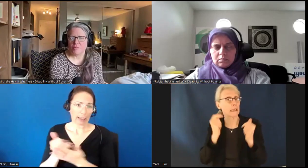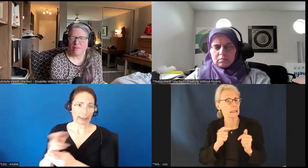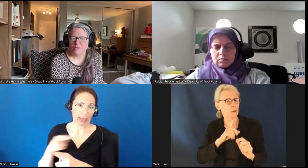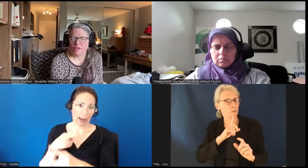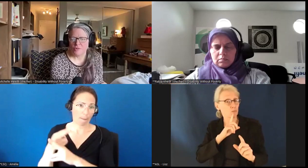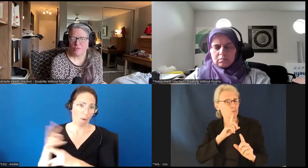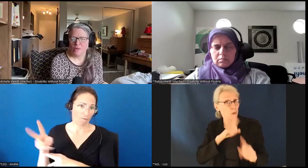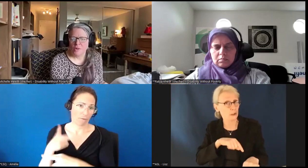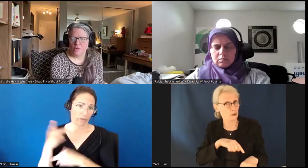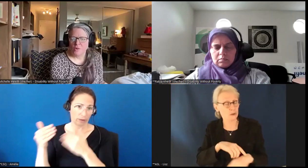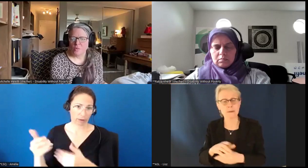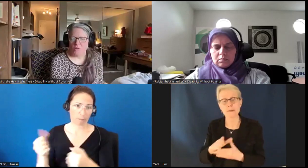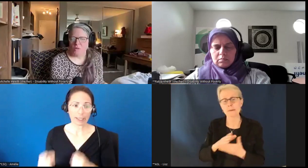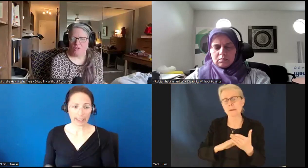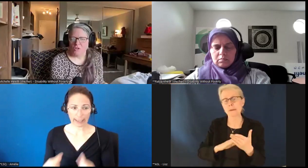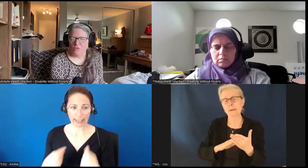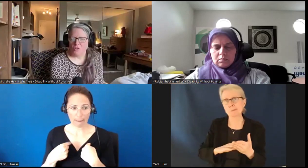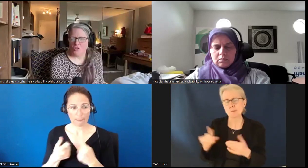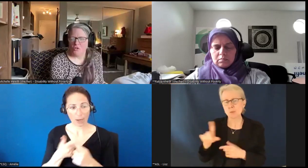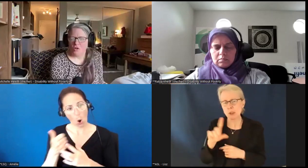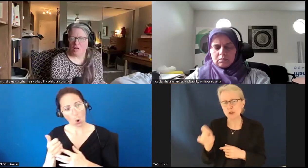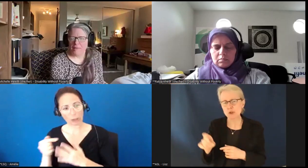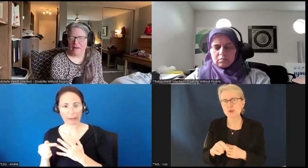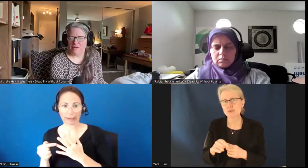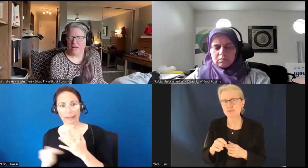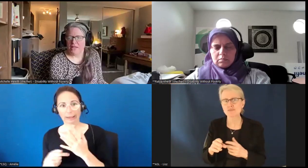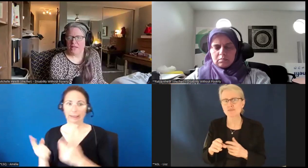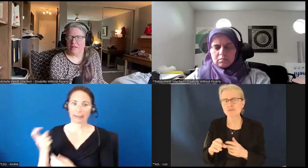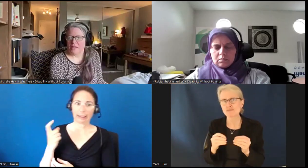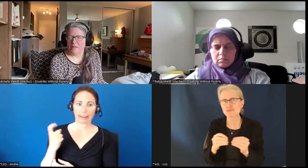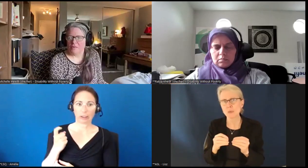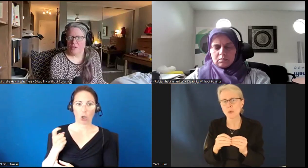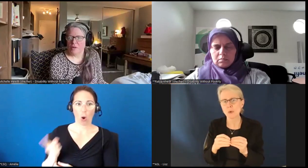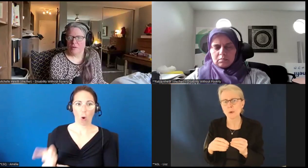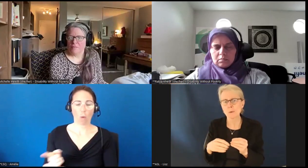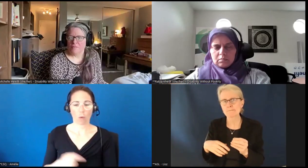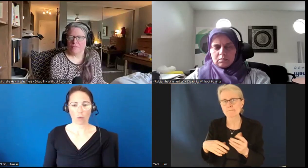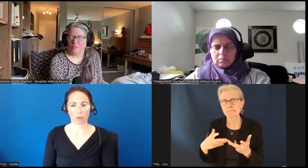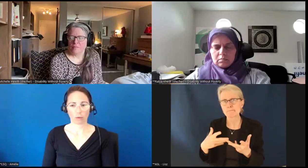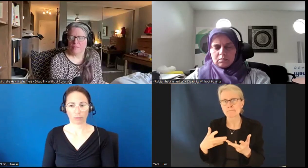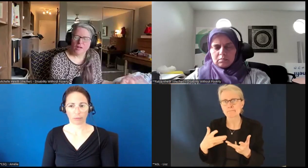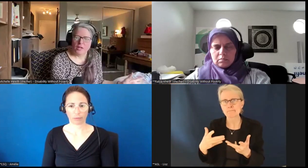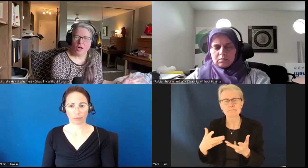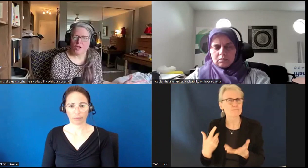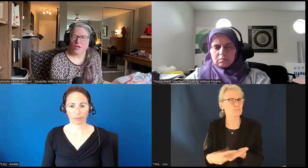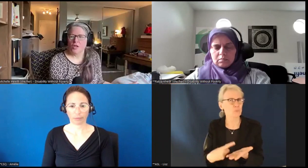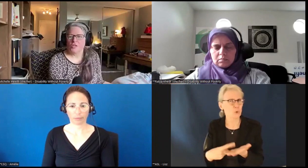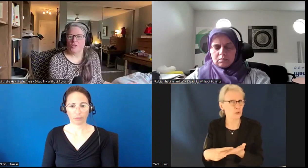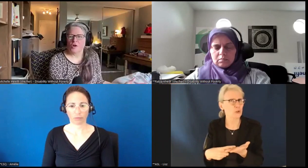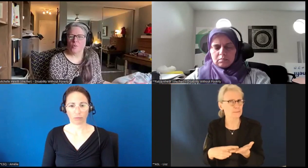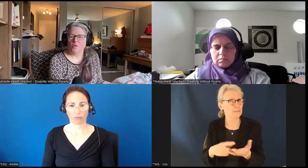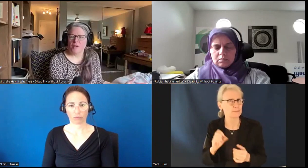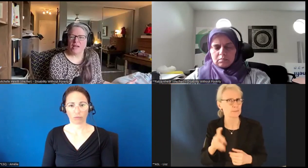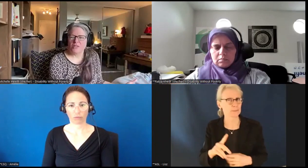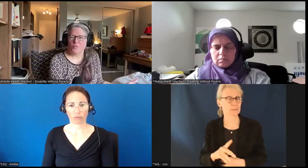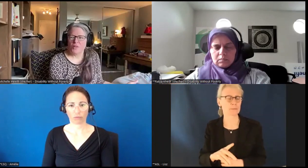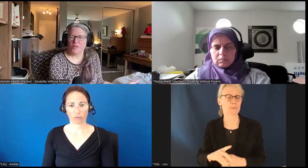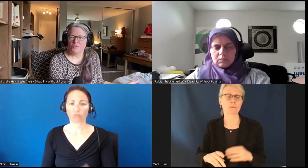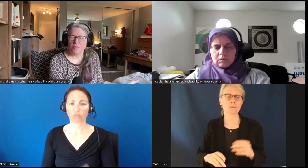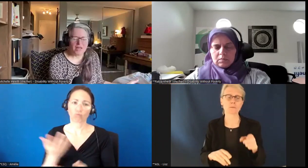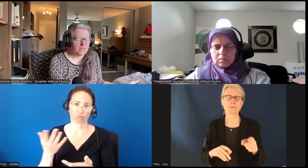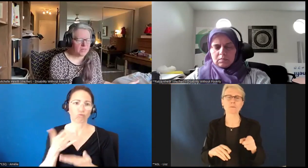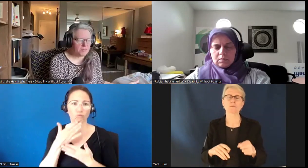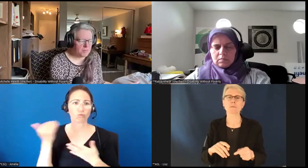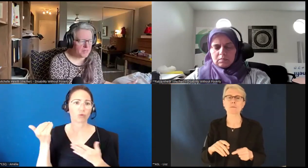that perhaps we should talk about a little more, a little longer. So we've been asked, will